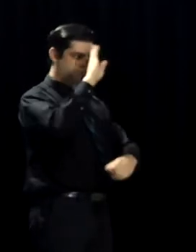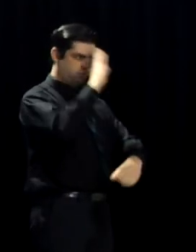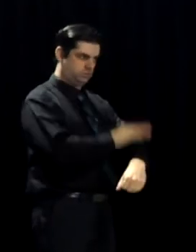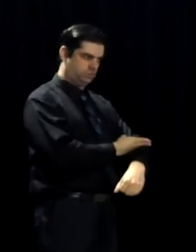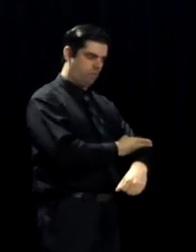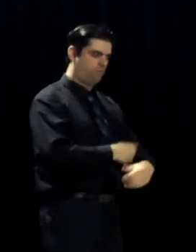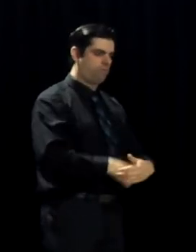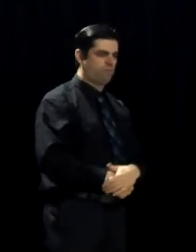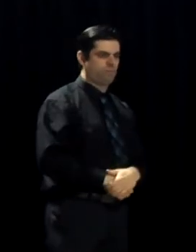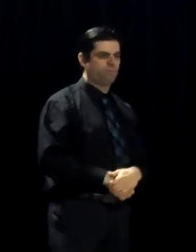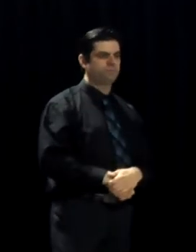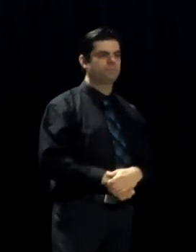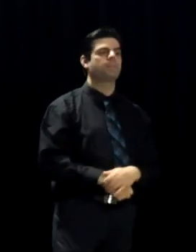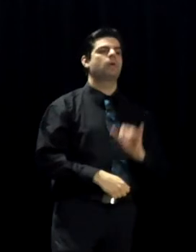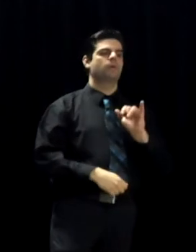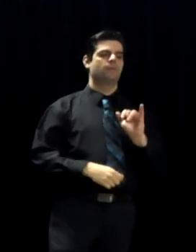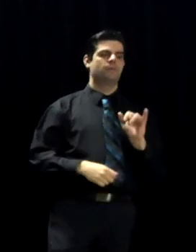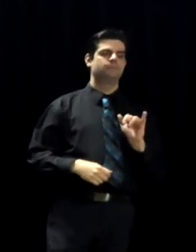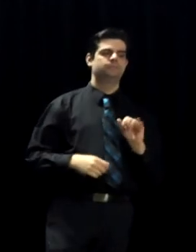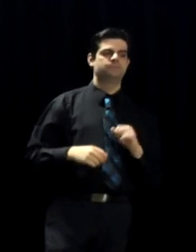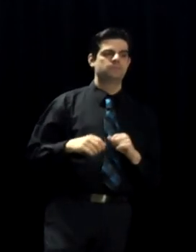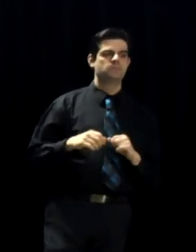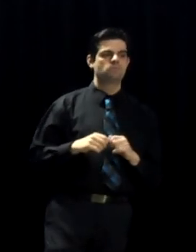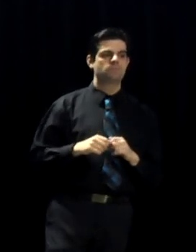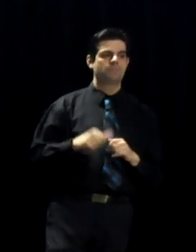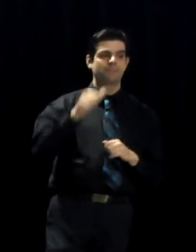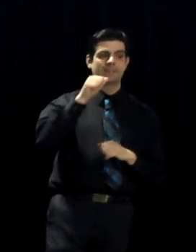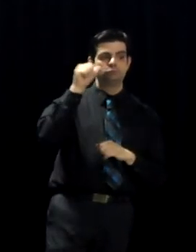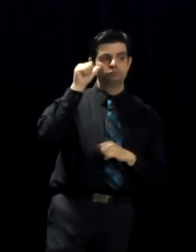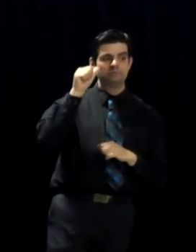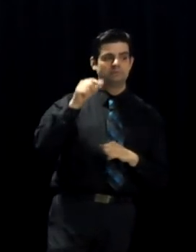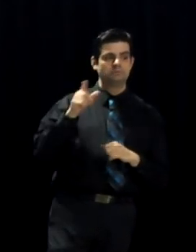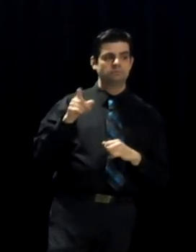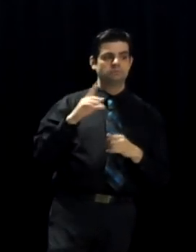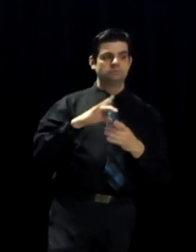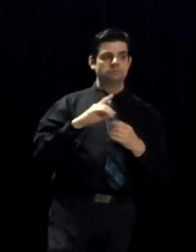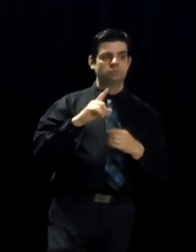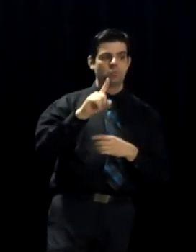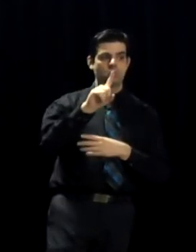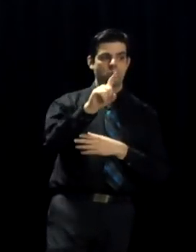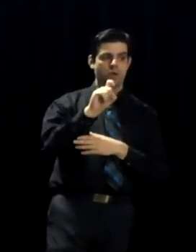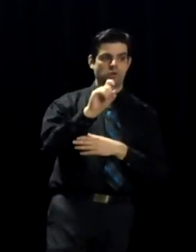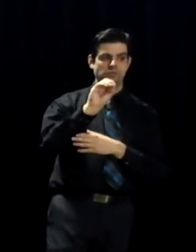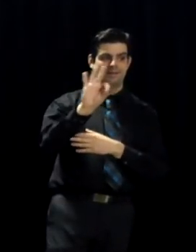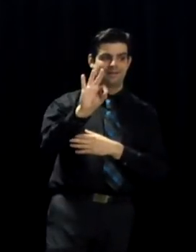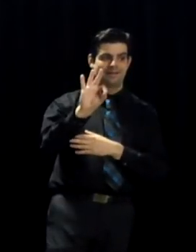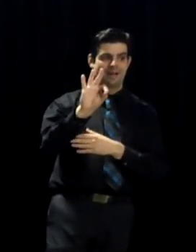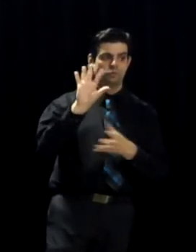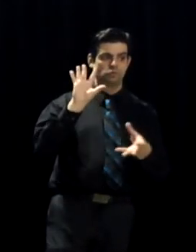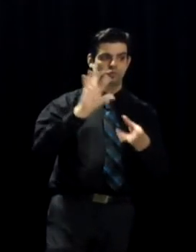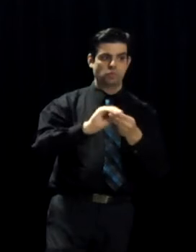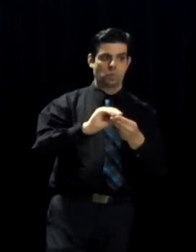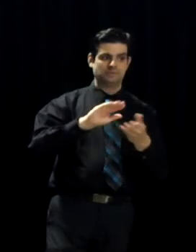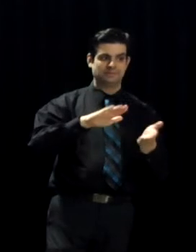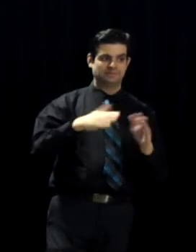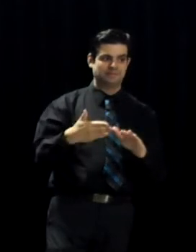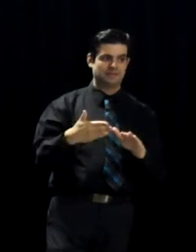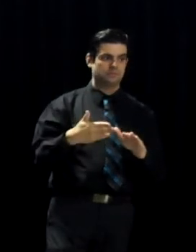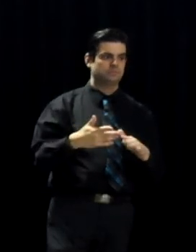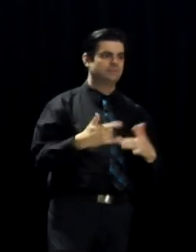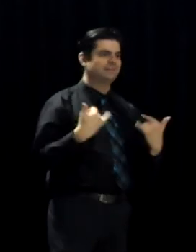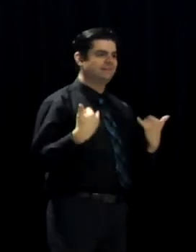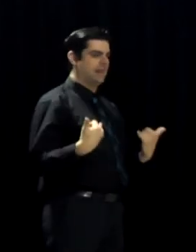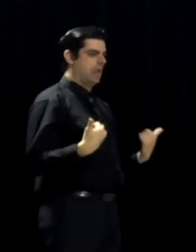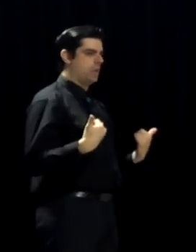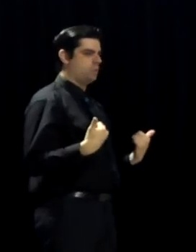we reported 109 total deaths, but I think today you said 115. Yeah, I think we had 119. Or